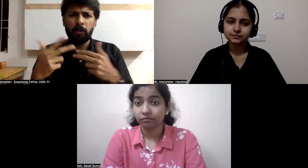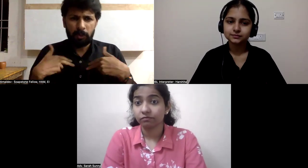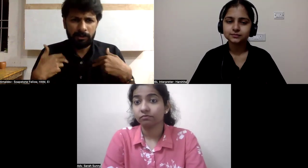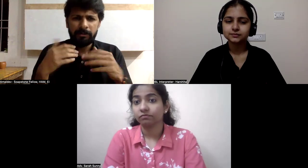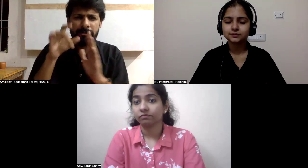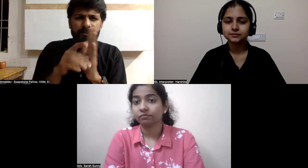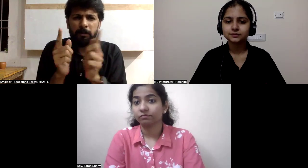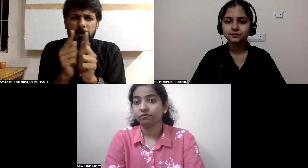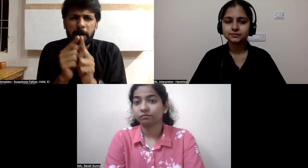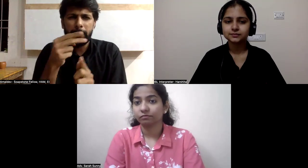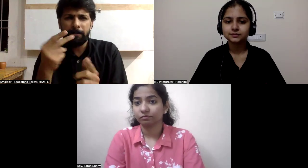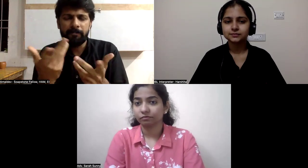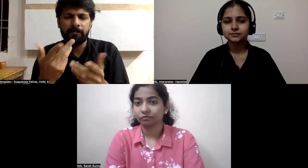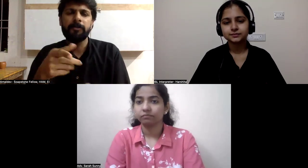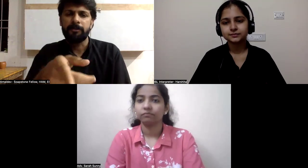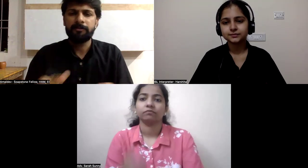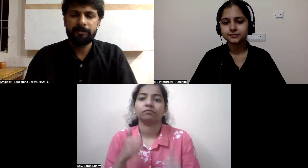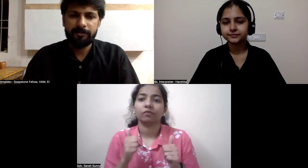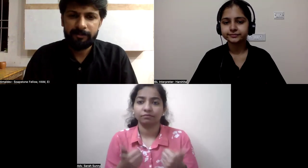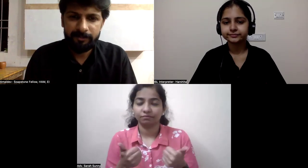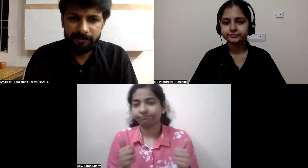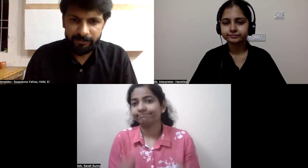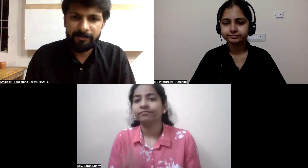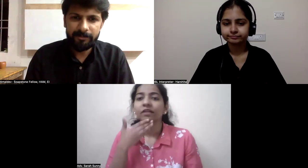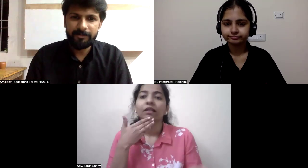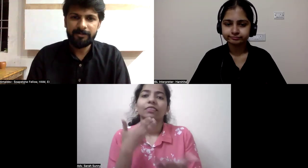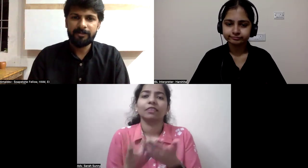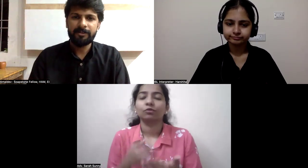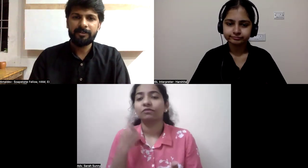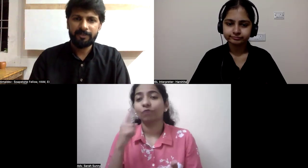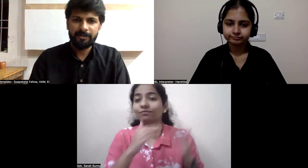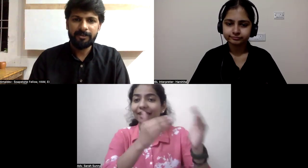brief introduction of yourself, Sarah?